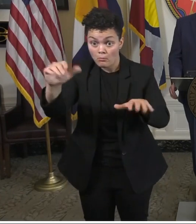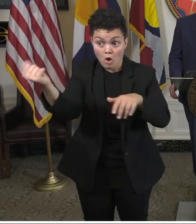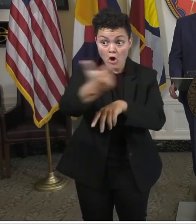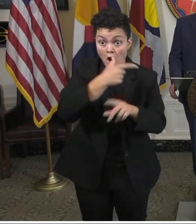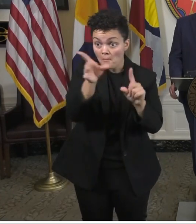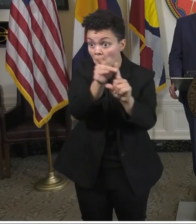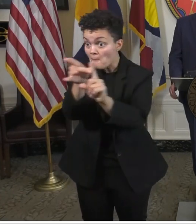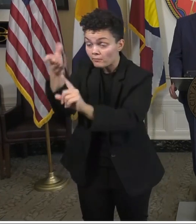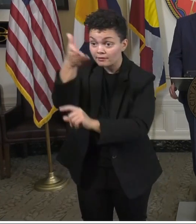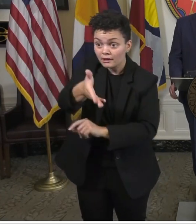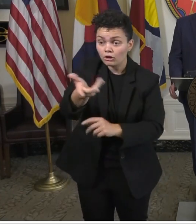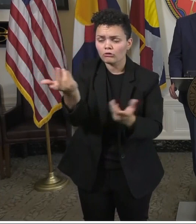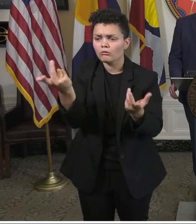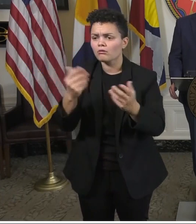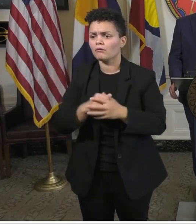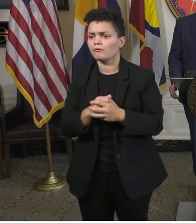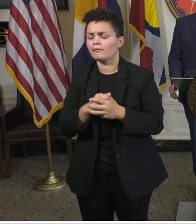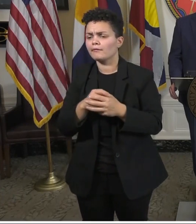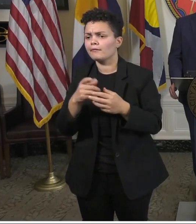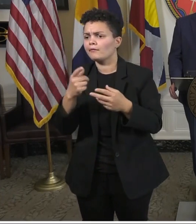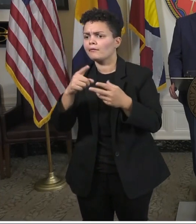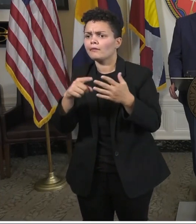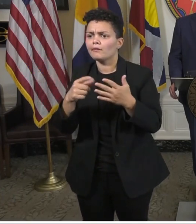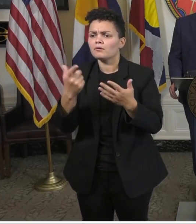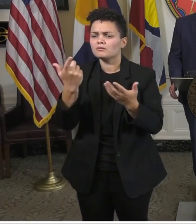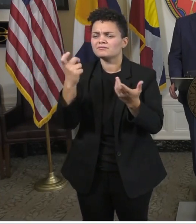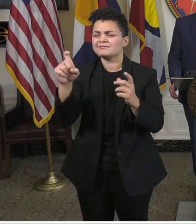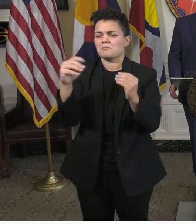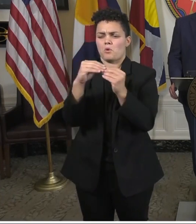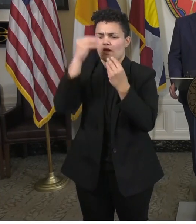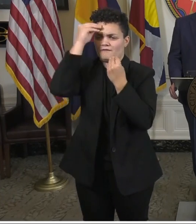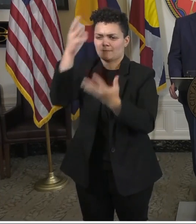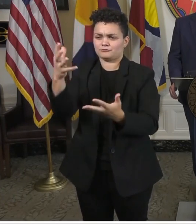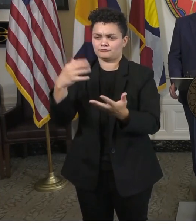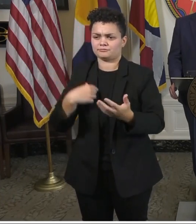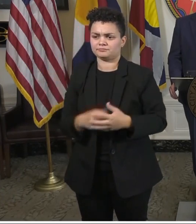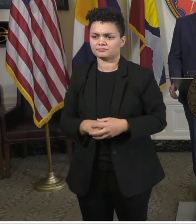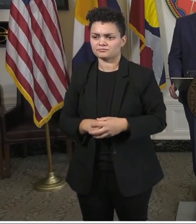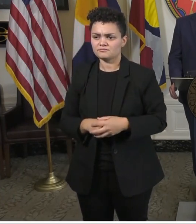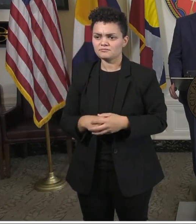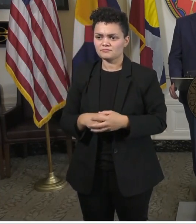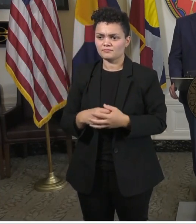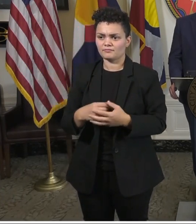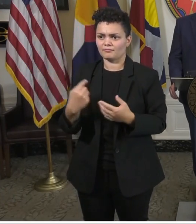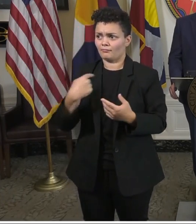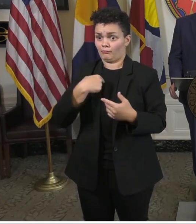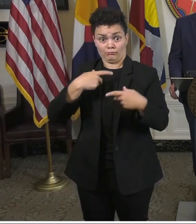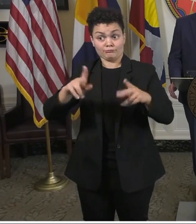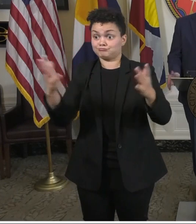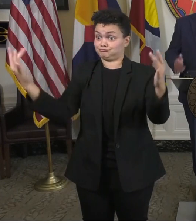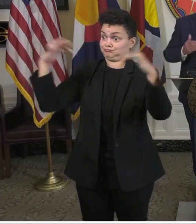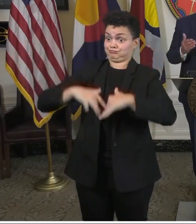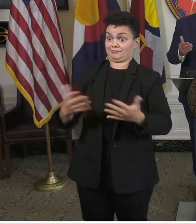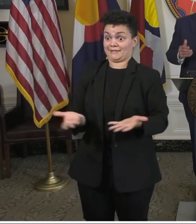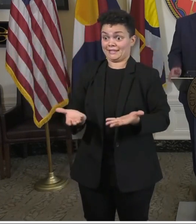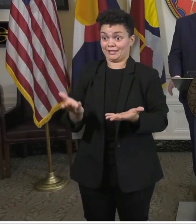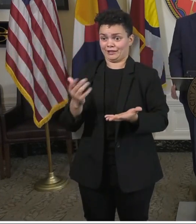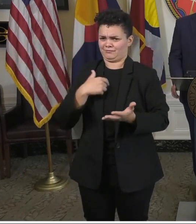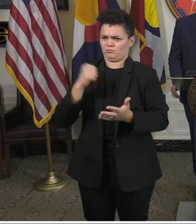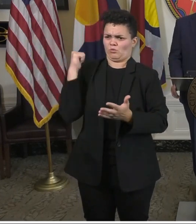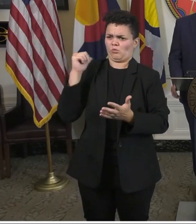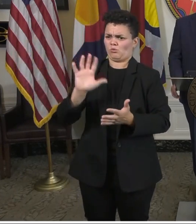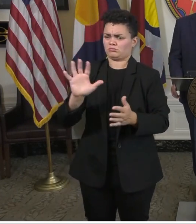that we would address and would not allow here in the city of Denver. I think it's a legitimate question and something that I'd consider, but I would want to